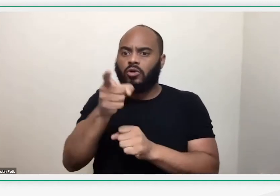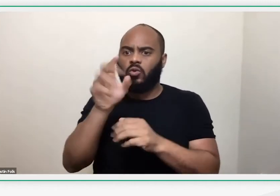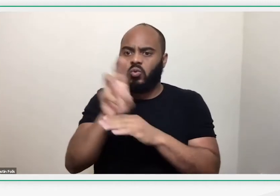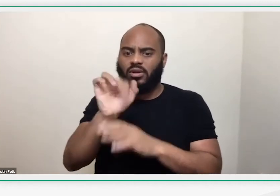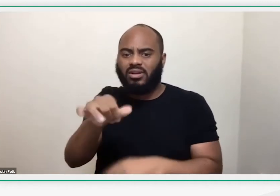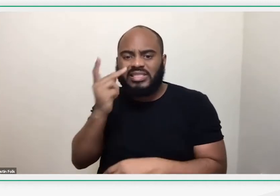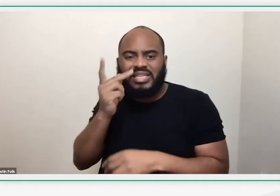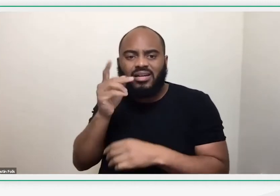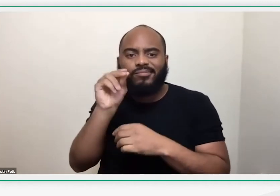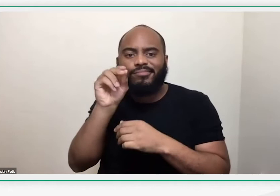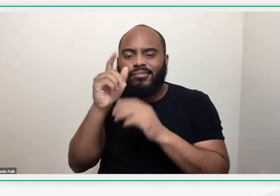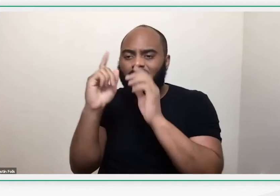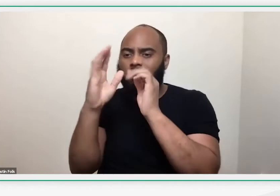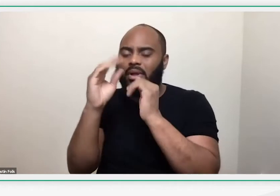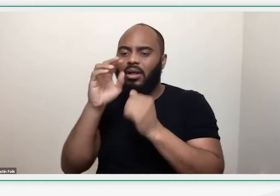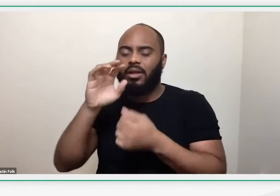liking.